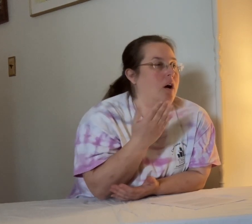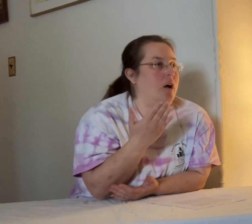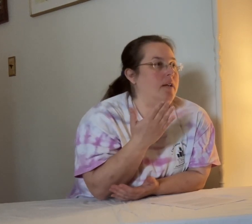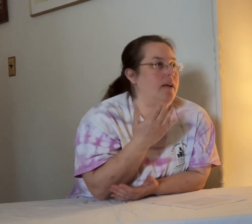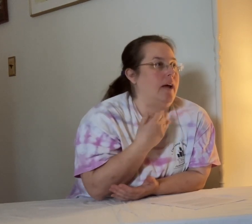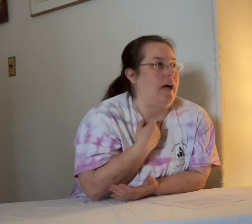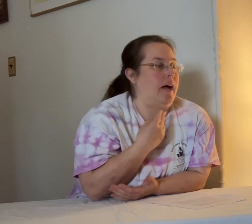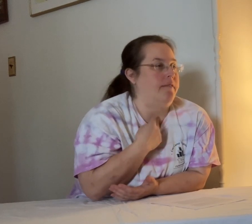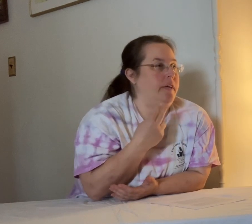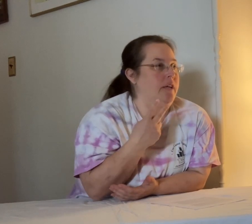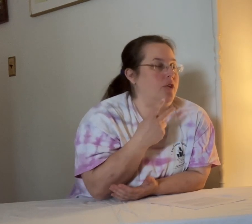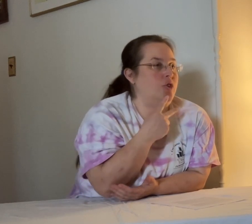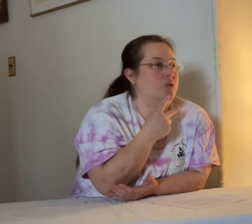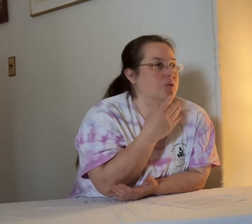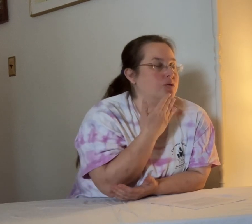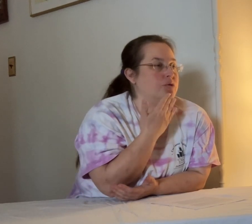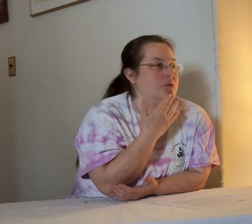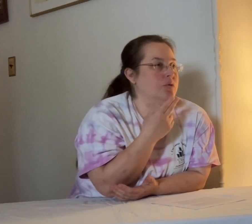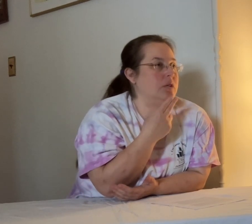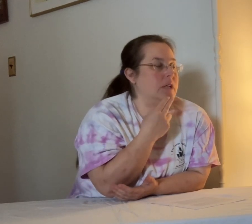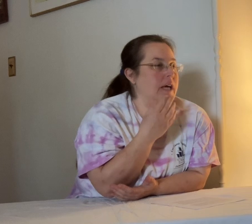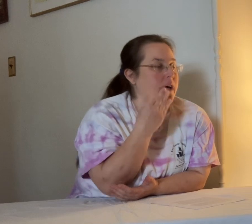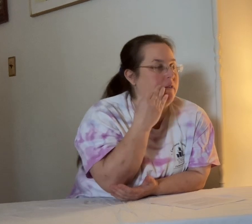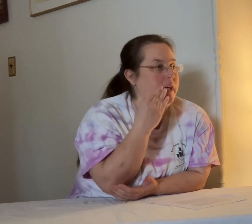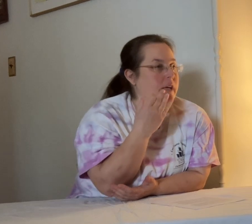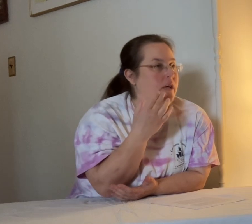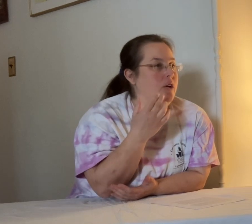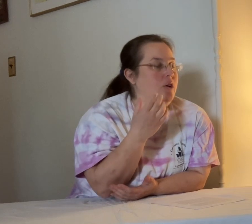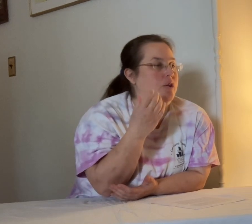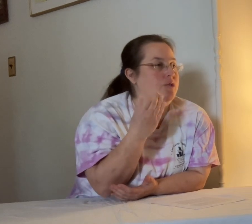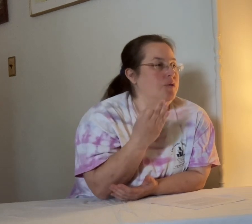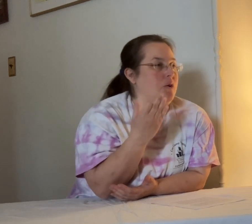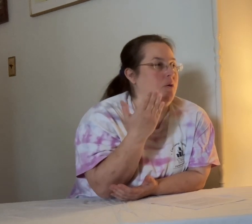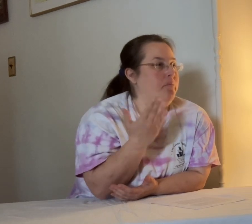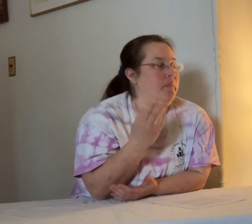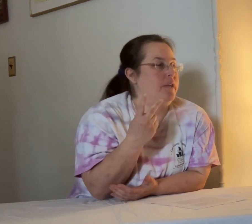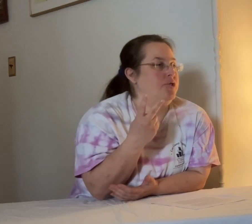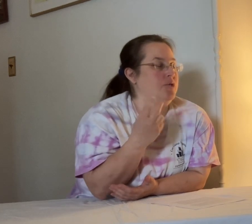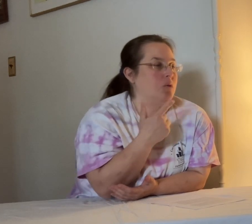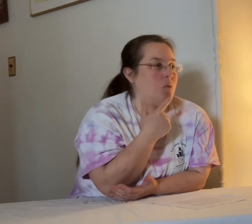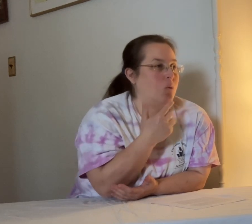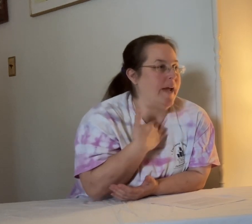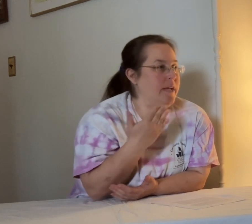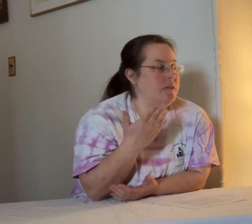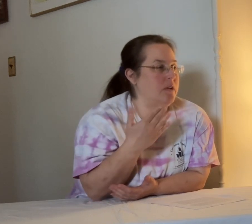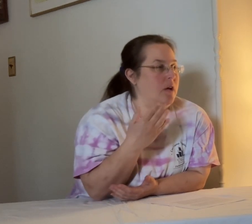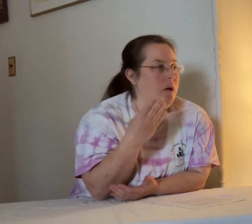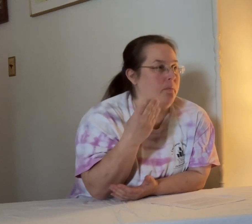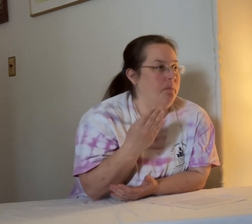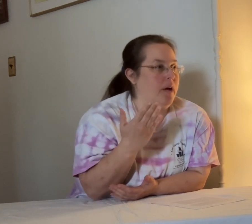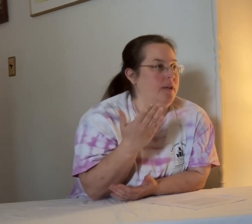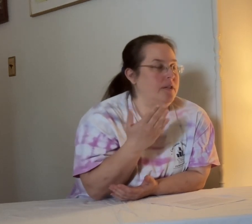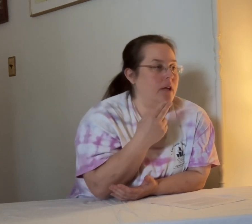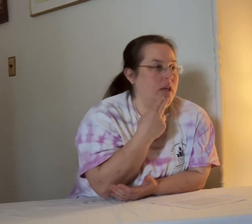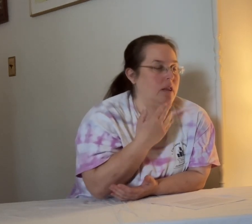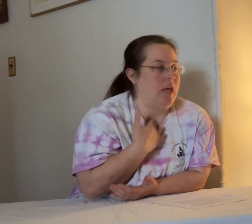not having you to carry so much weight, but